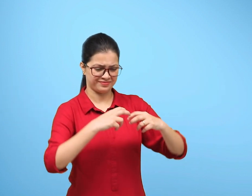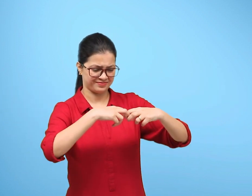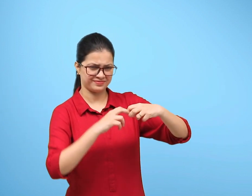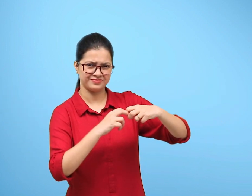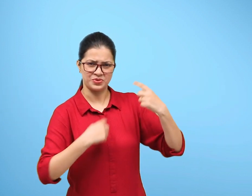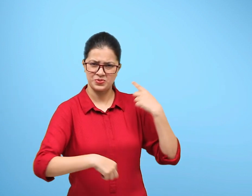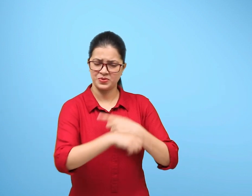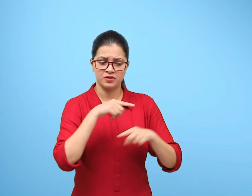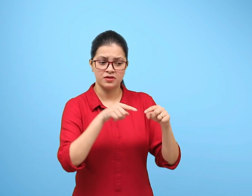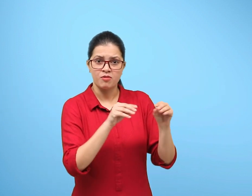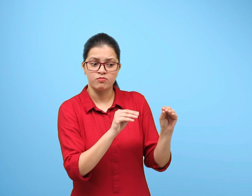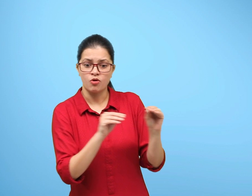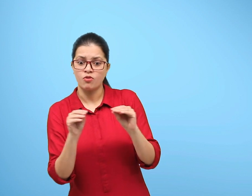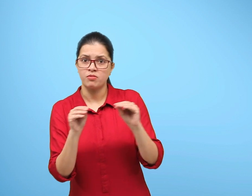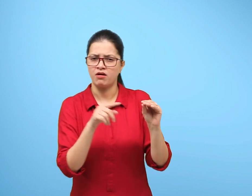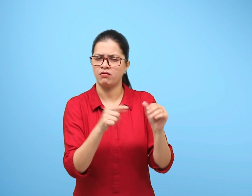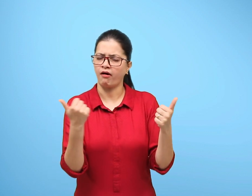is an immovable joint,